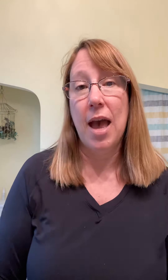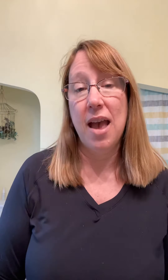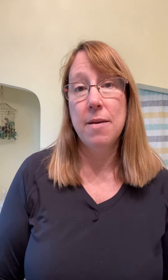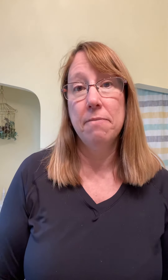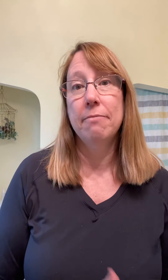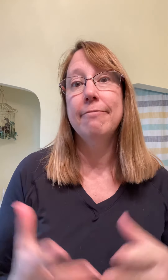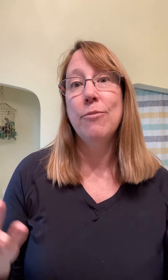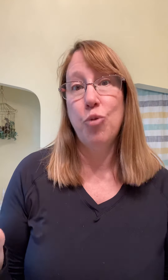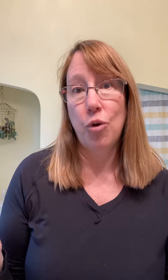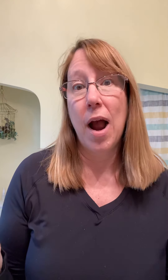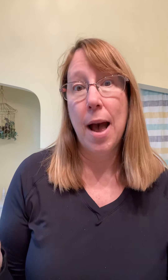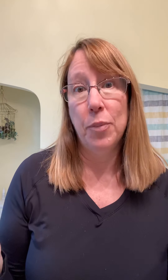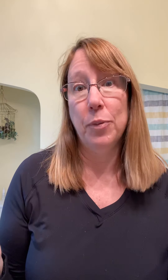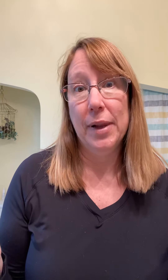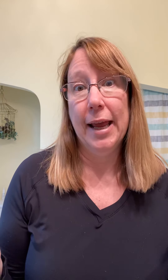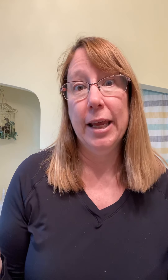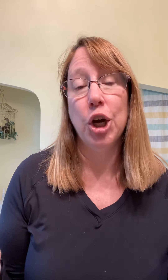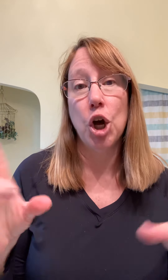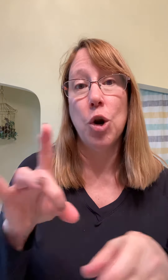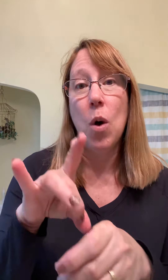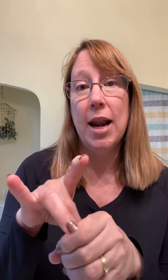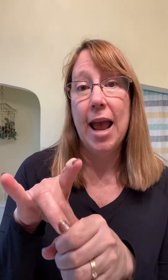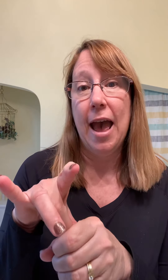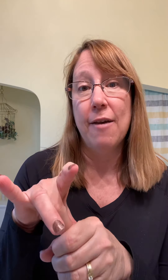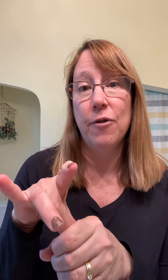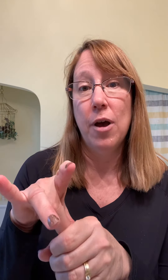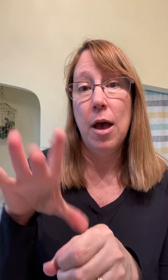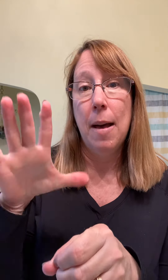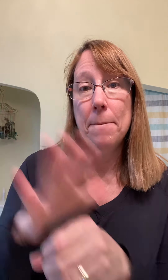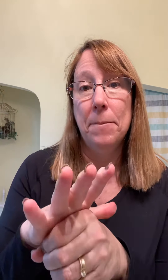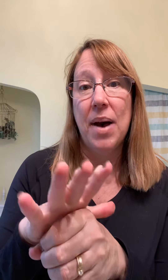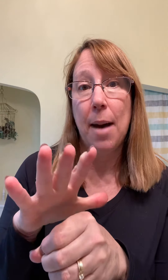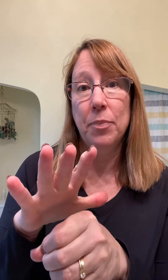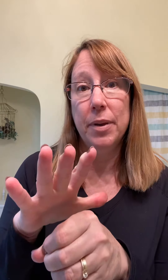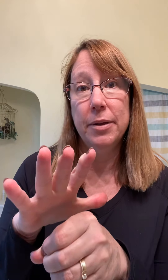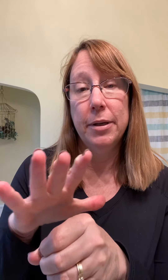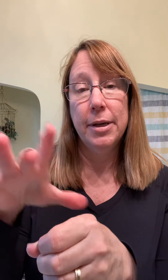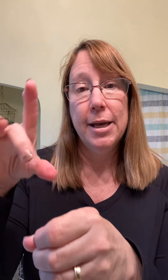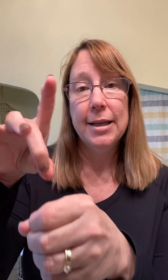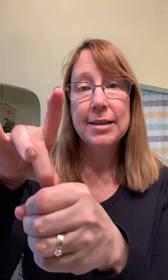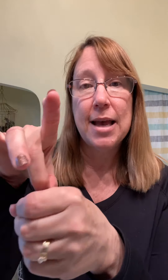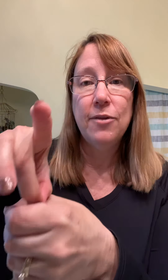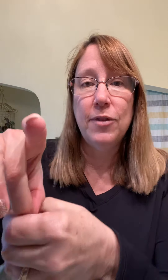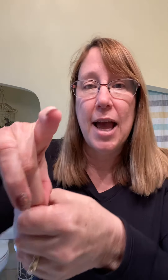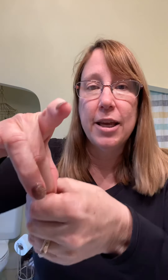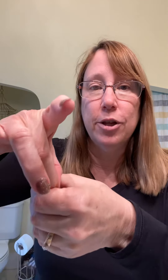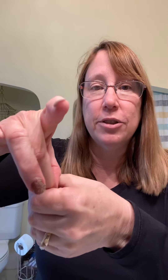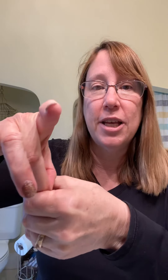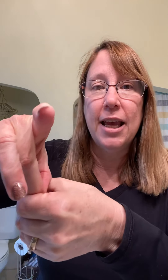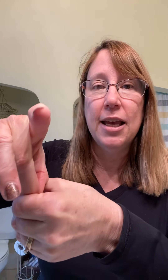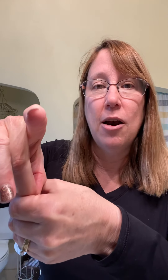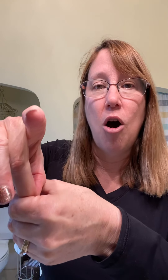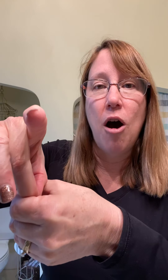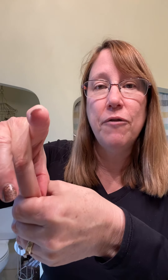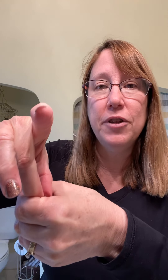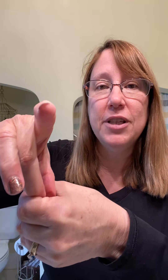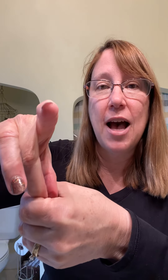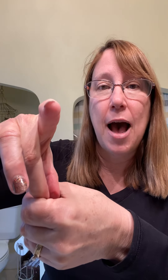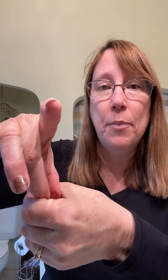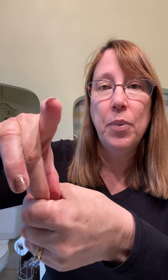okay? Probably you're going to want to have pop. It's kind of like you're taking off the top